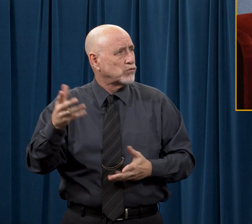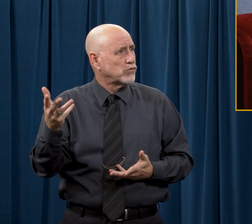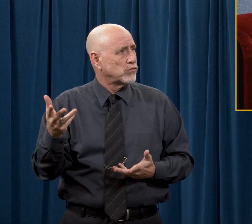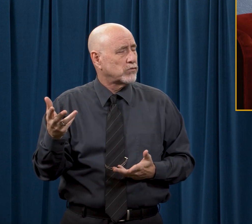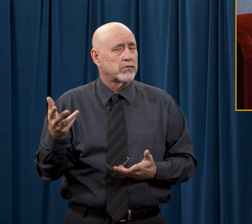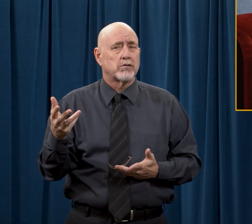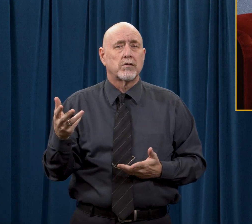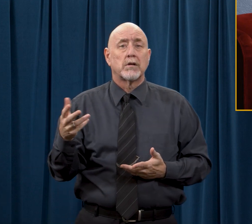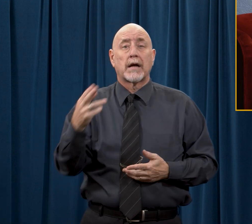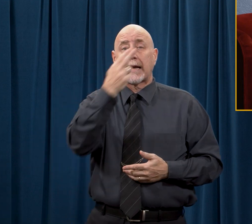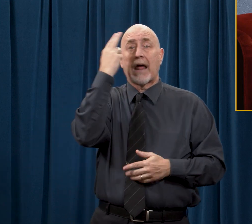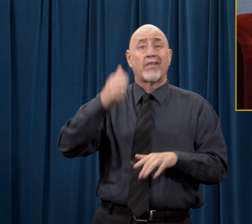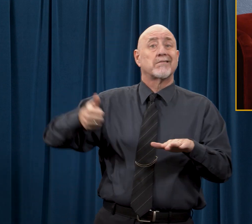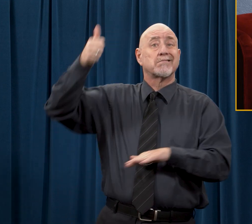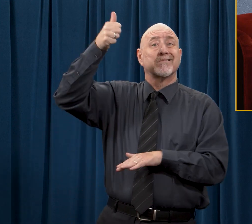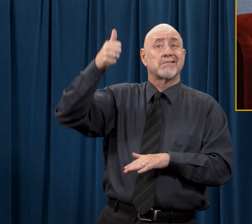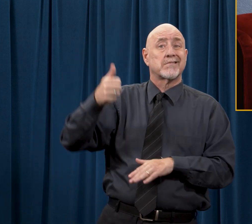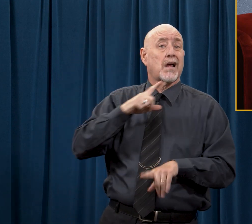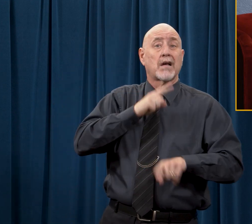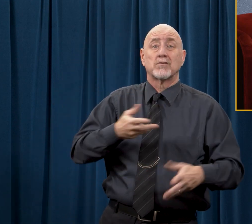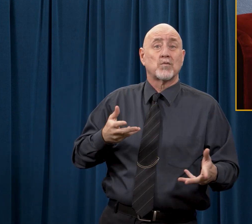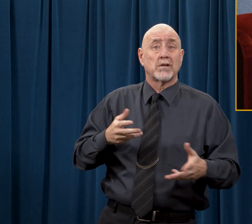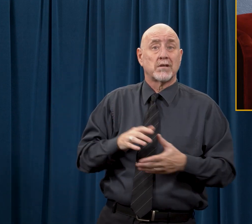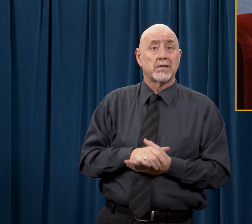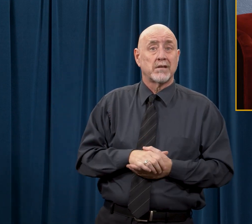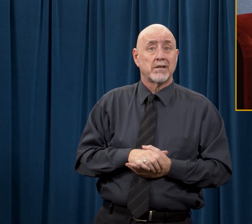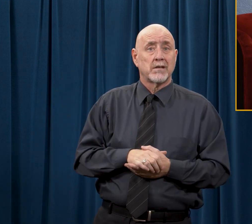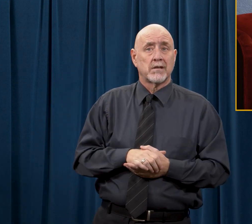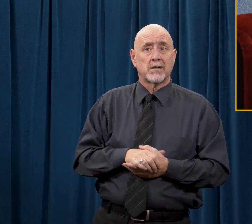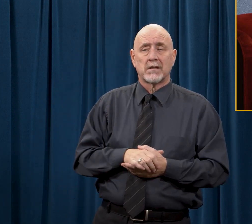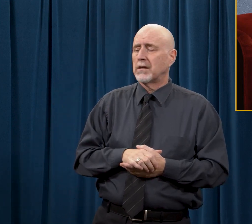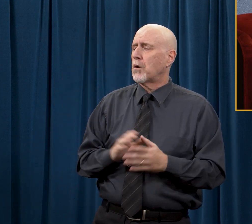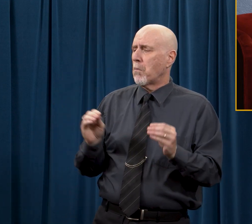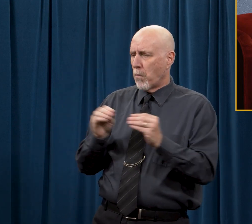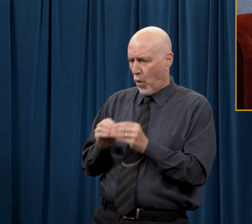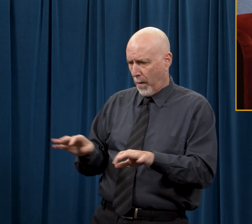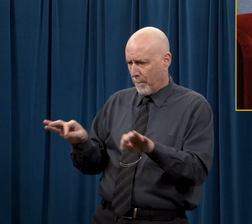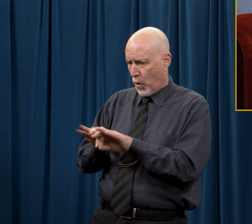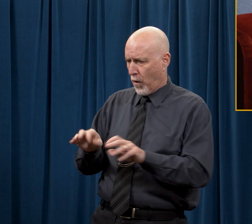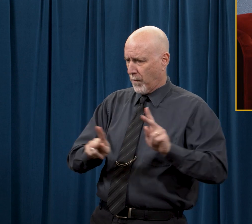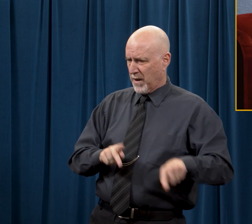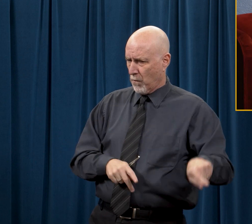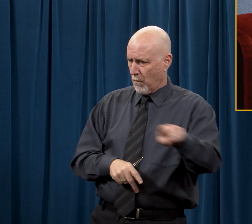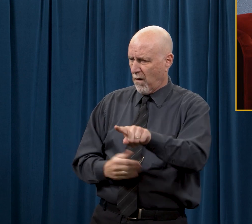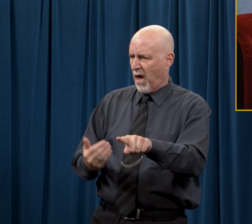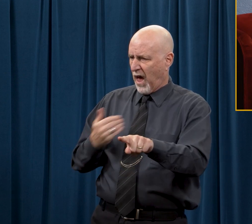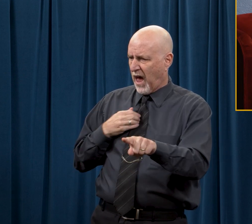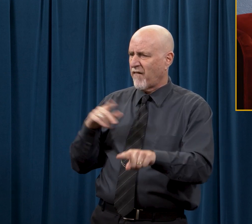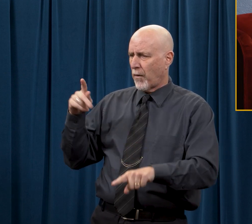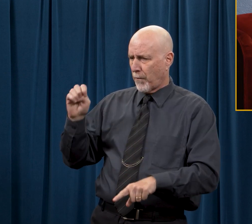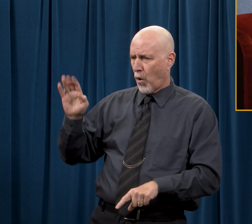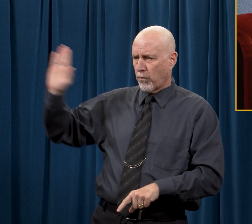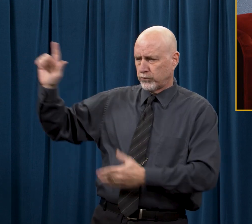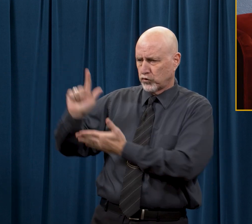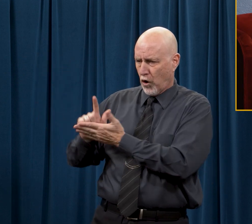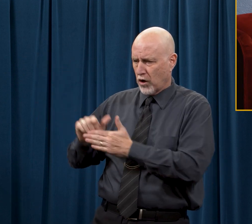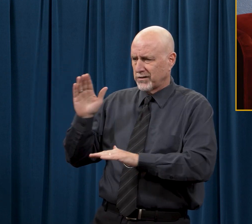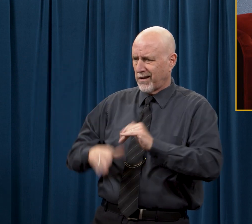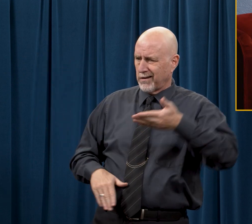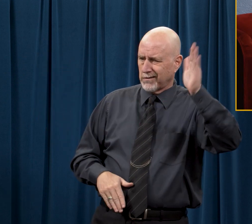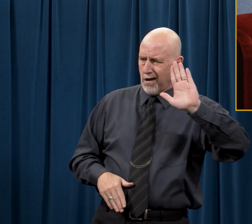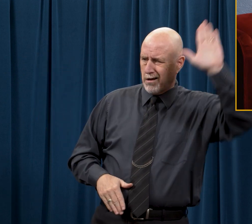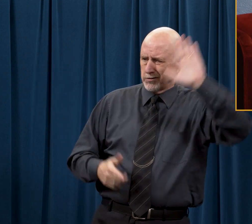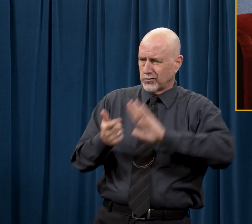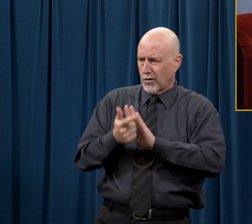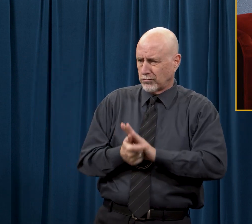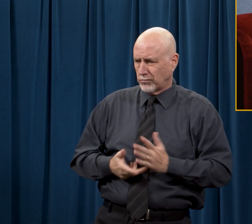own language. The Catholic official responded that it was more important that the people have the Pope's